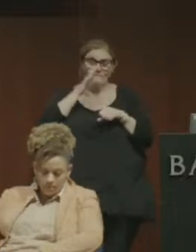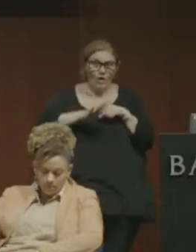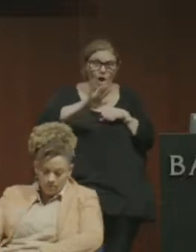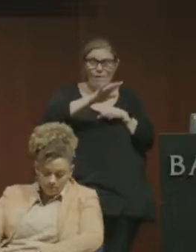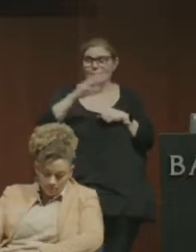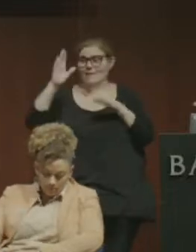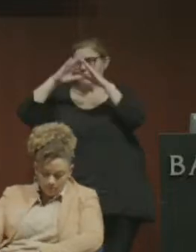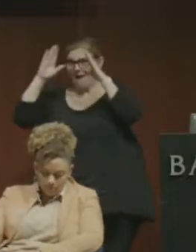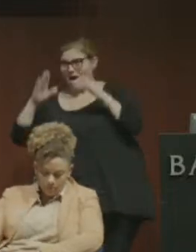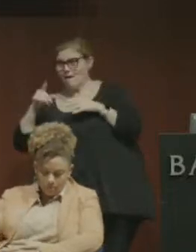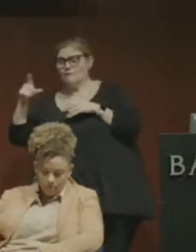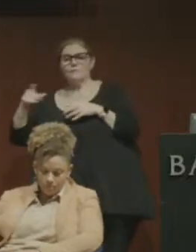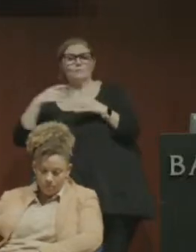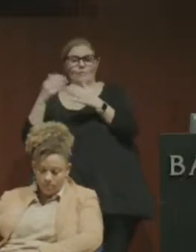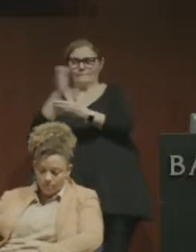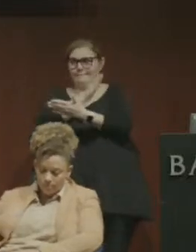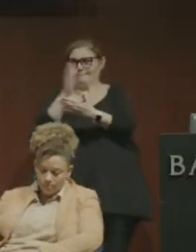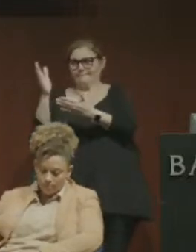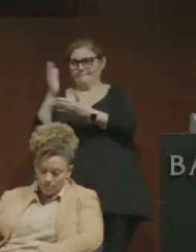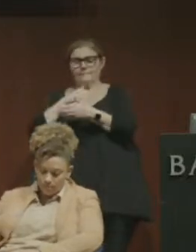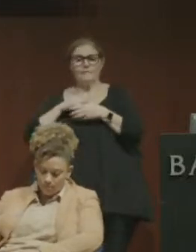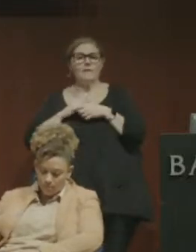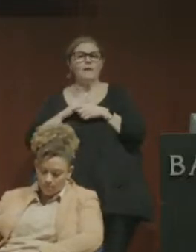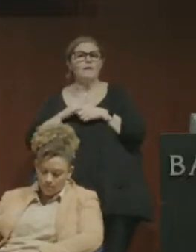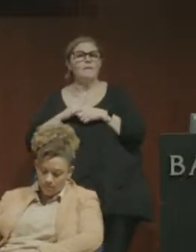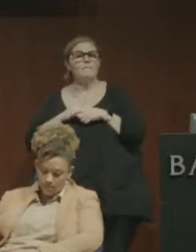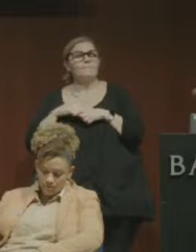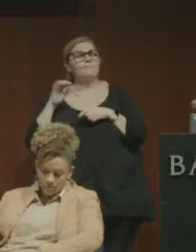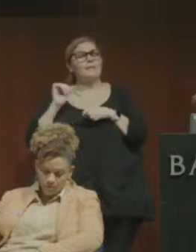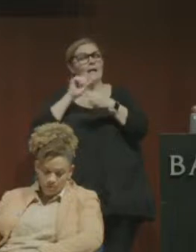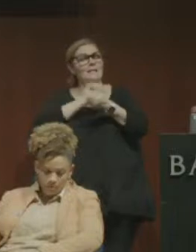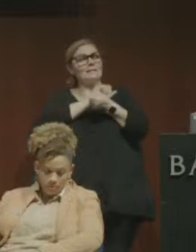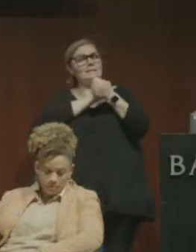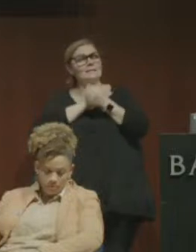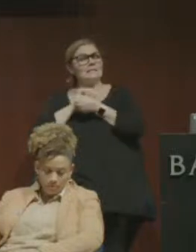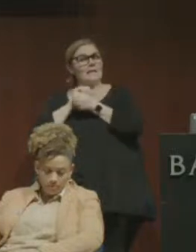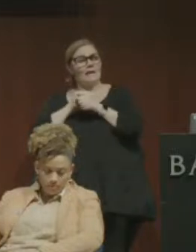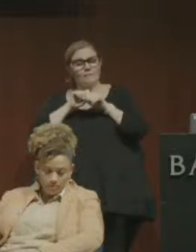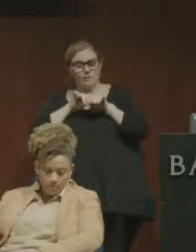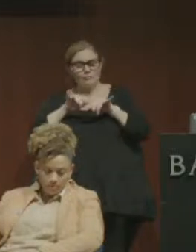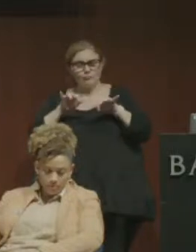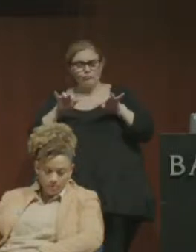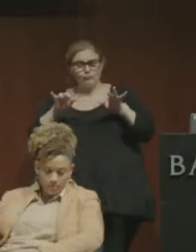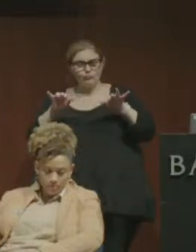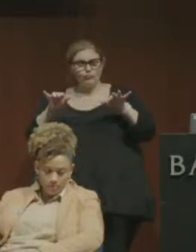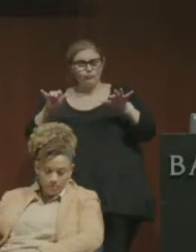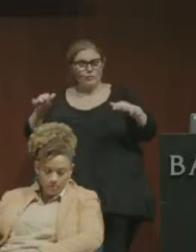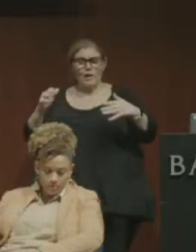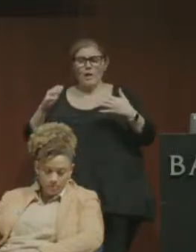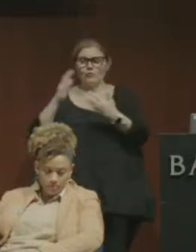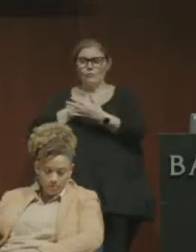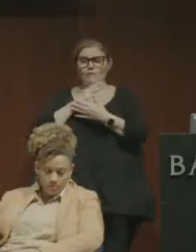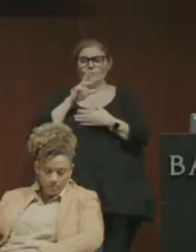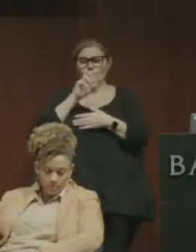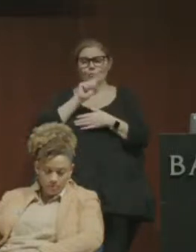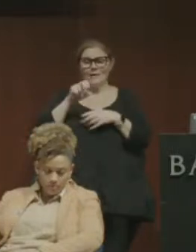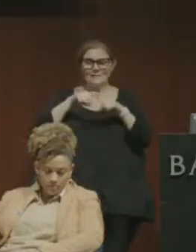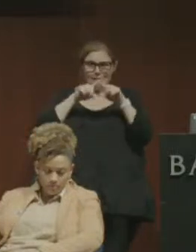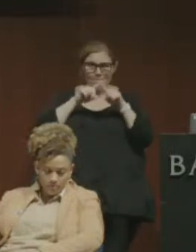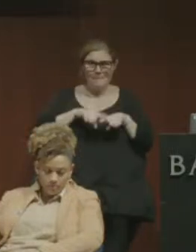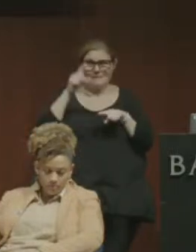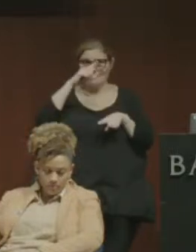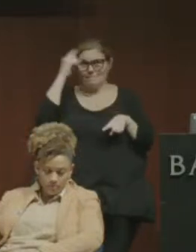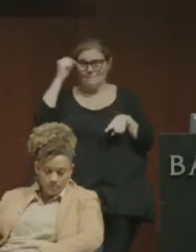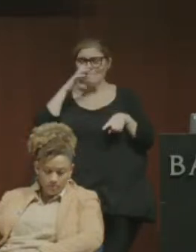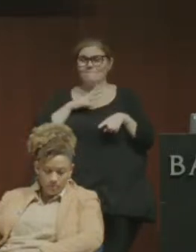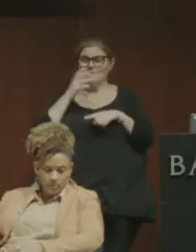homes, or somewhere in between. And that slavery's propagation as a range of US-based Black